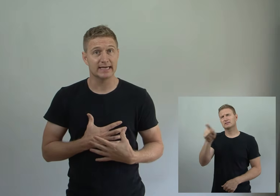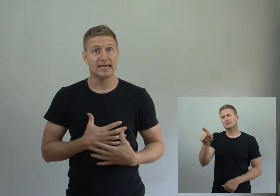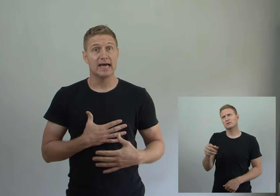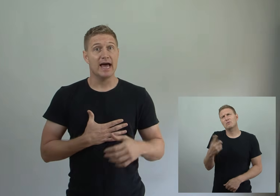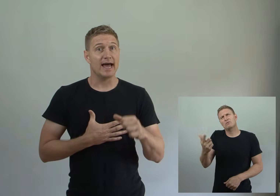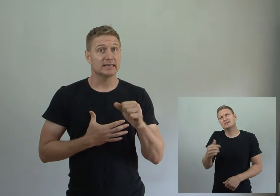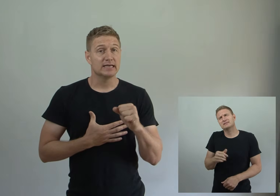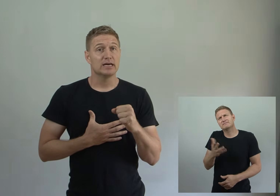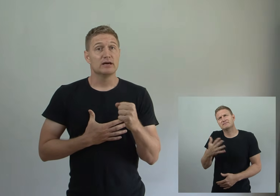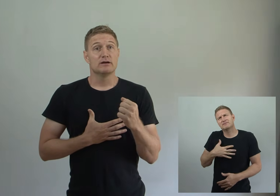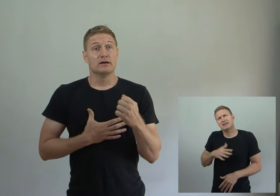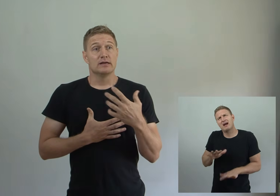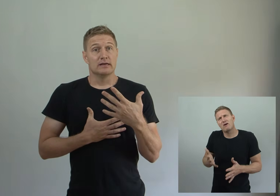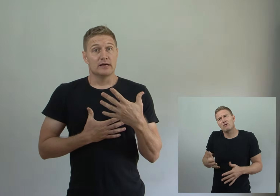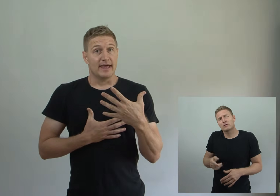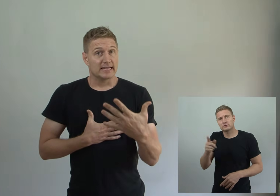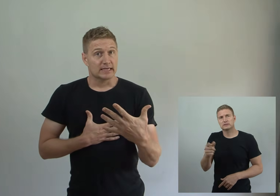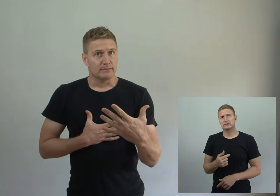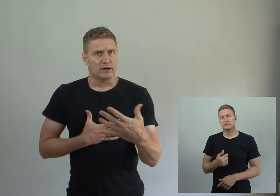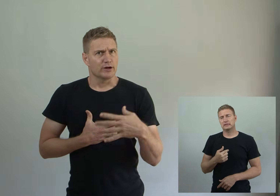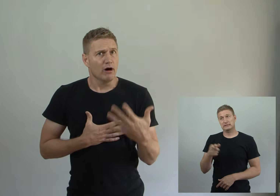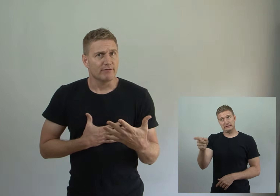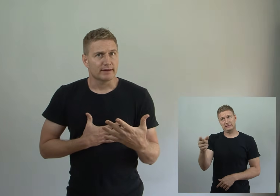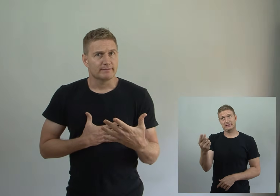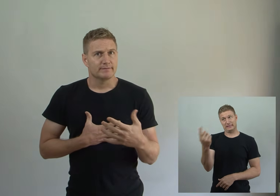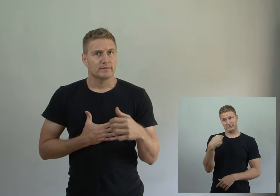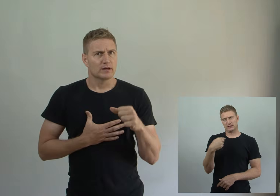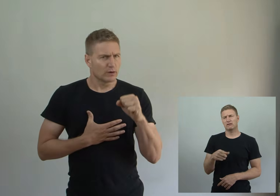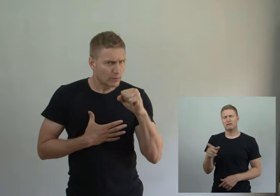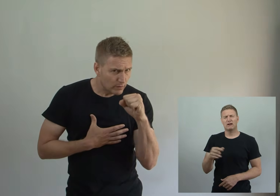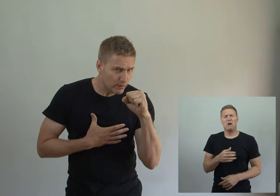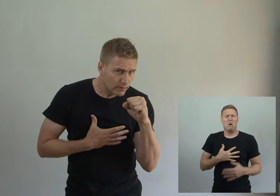sick, and they ask him, are you coughing?